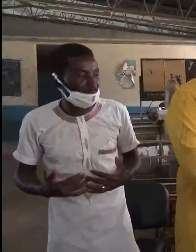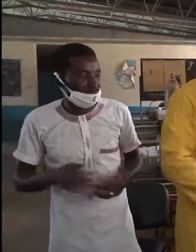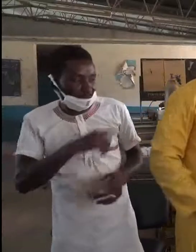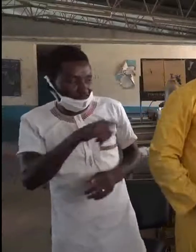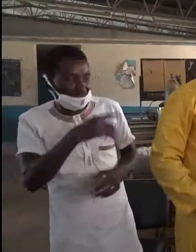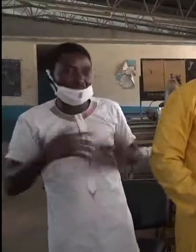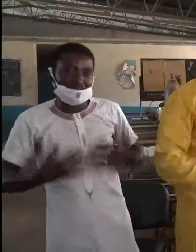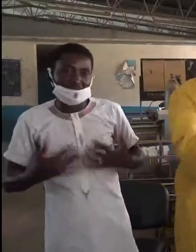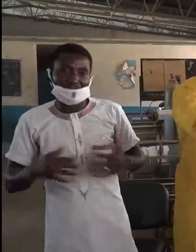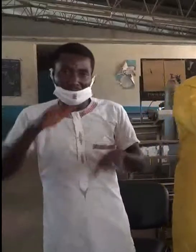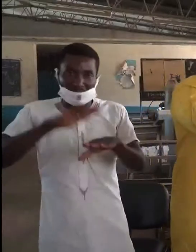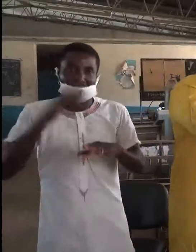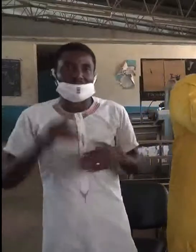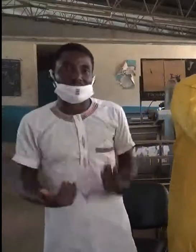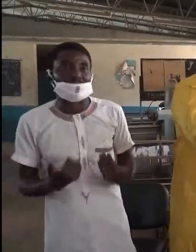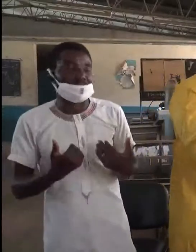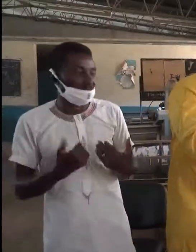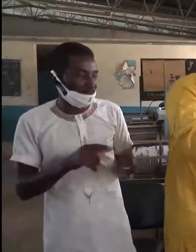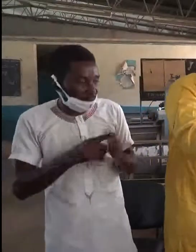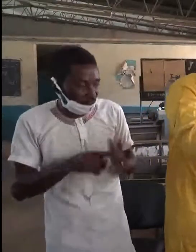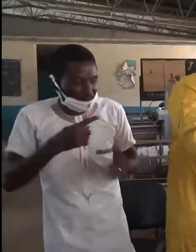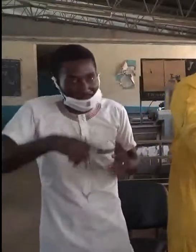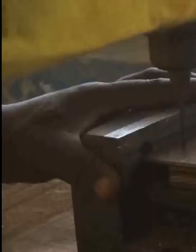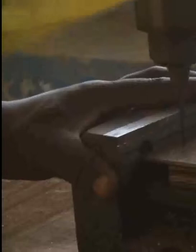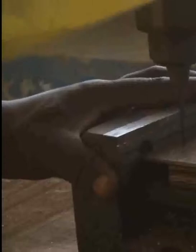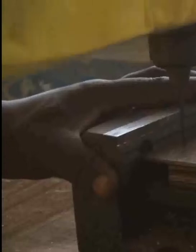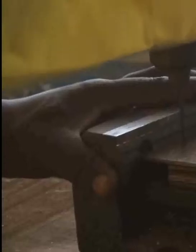The machine is on now. We'll start the drilling.